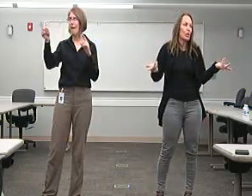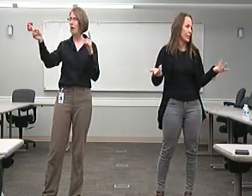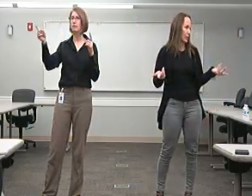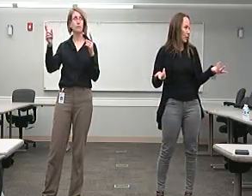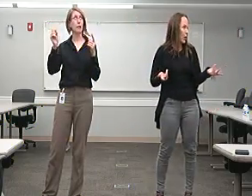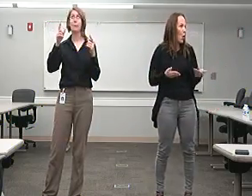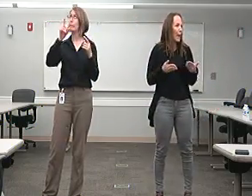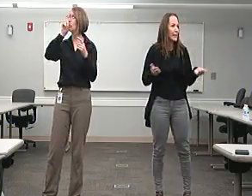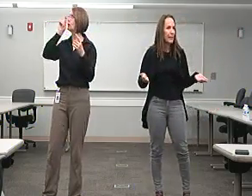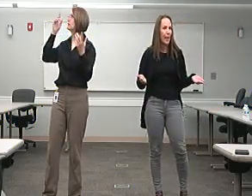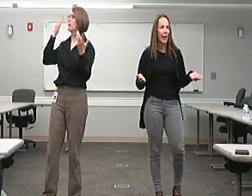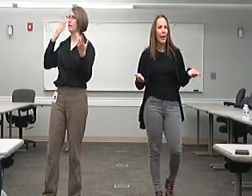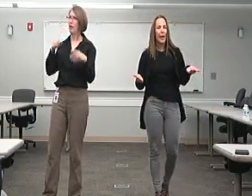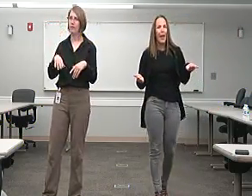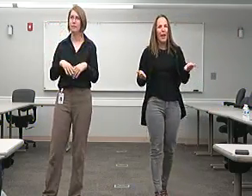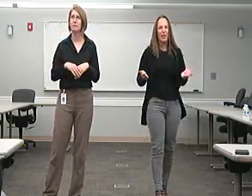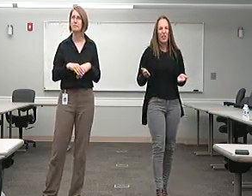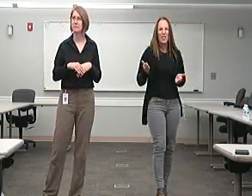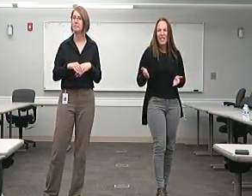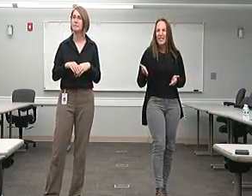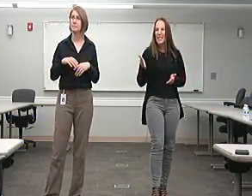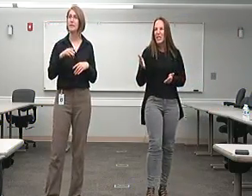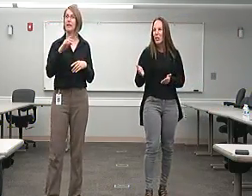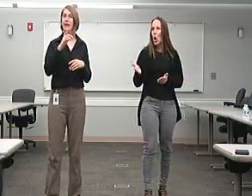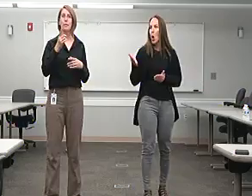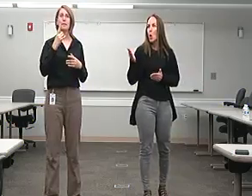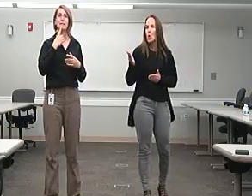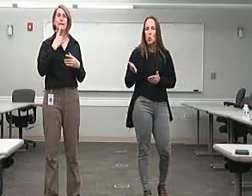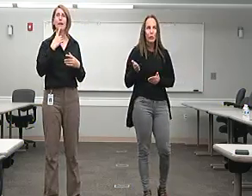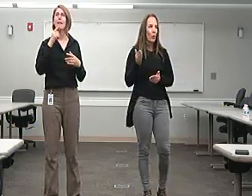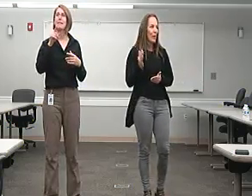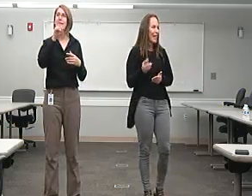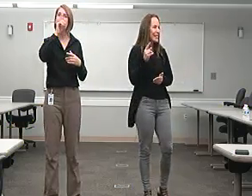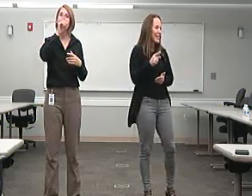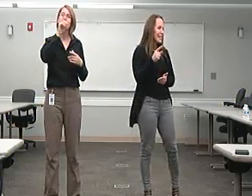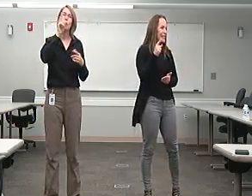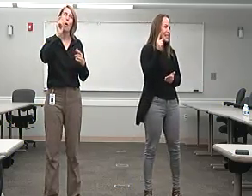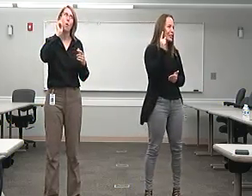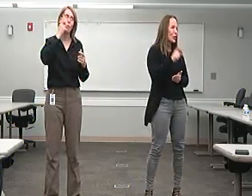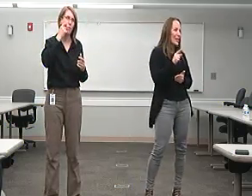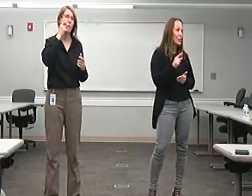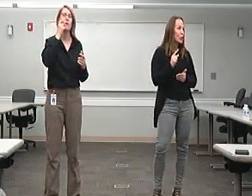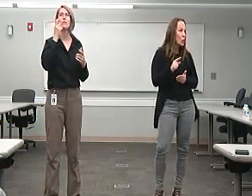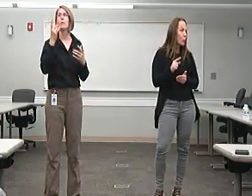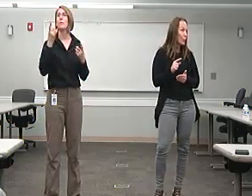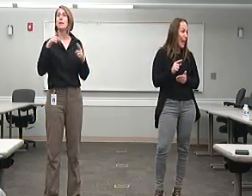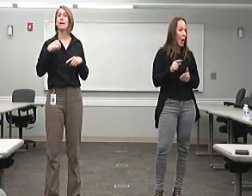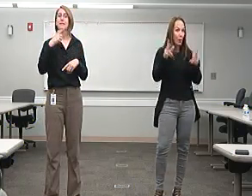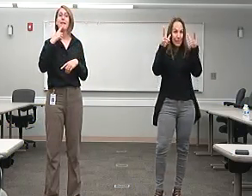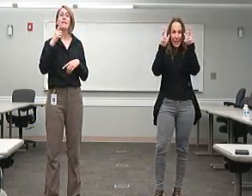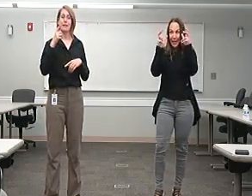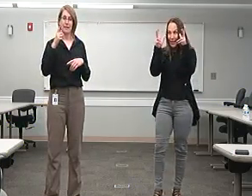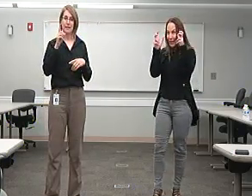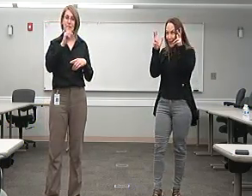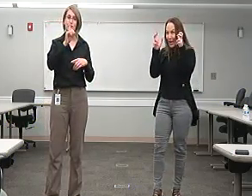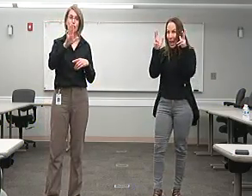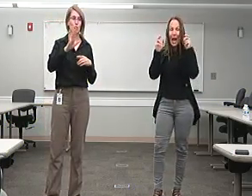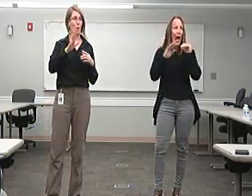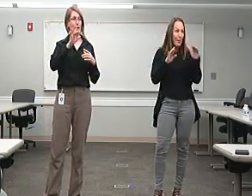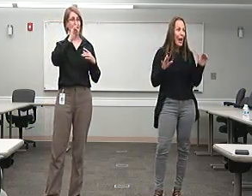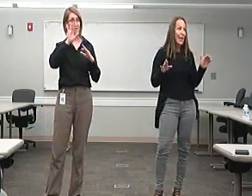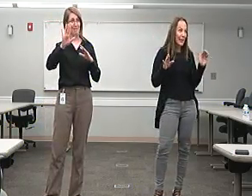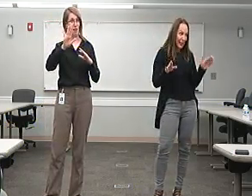idea. And I was like, this is so cool. So when I say that it's your kid's superpower is taking it in, I'm not